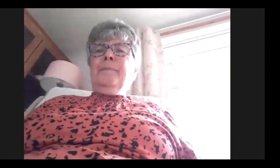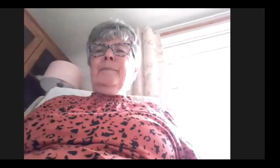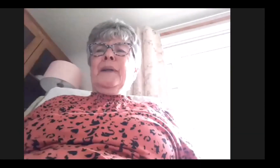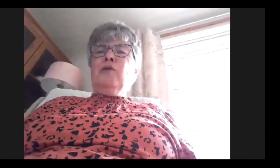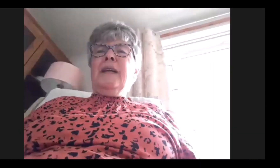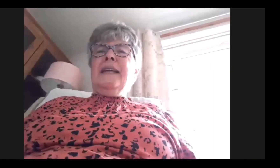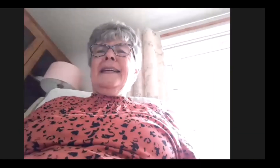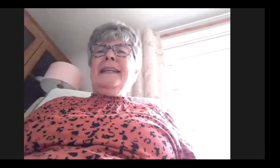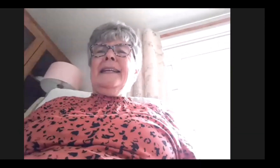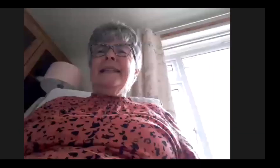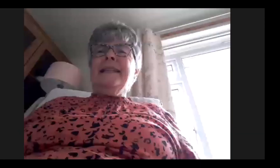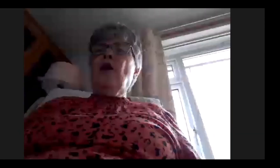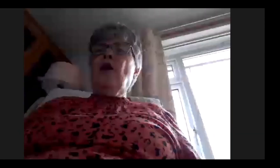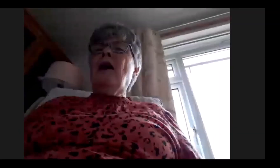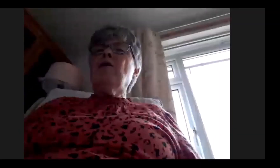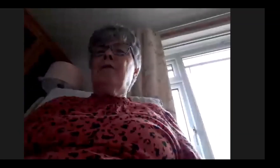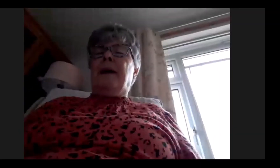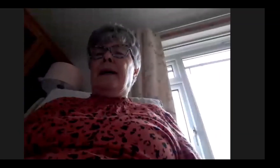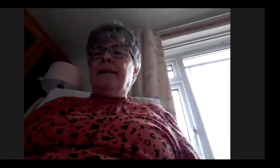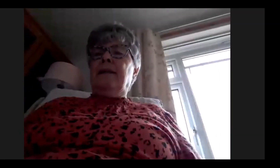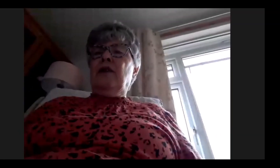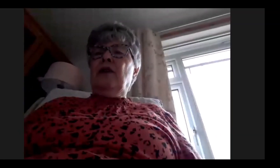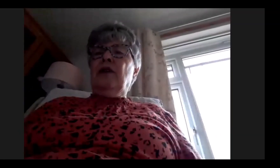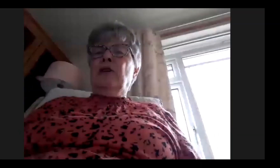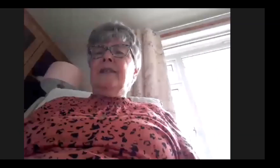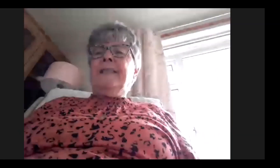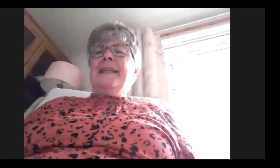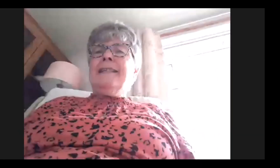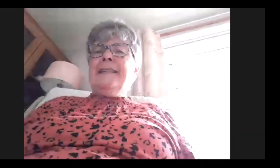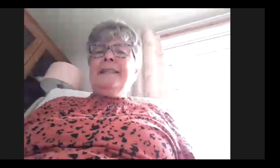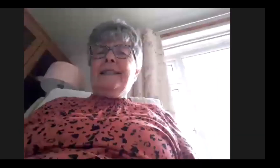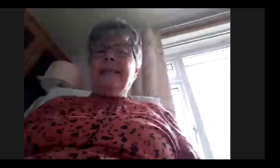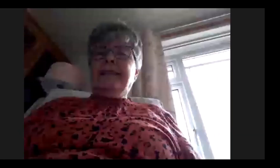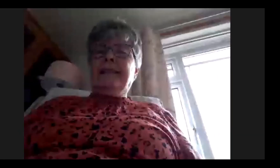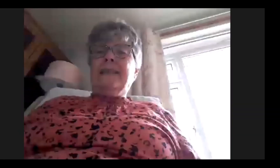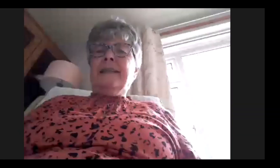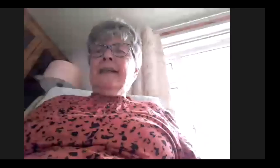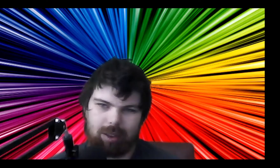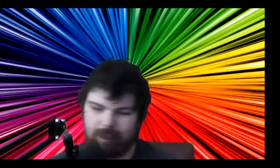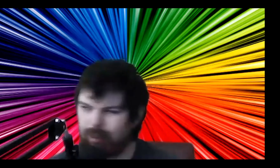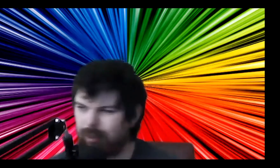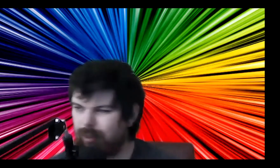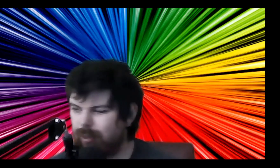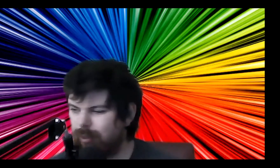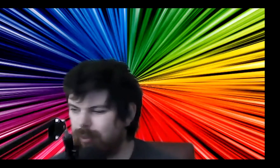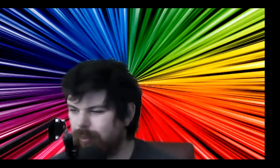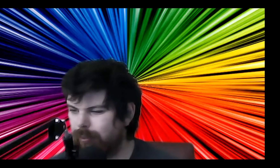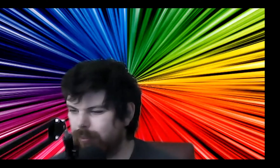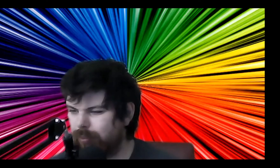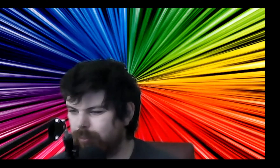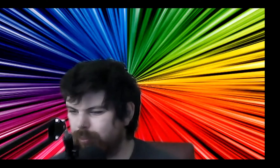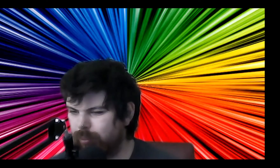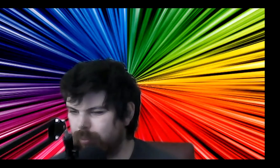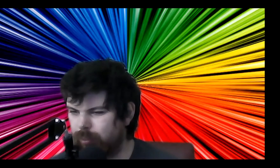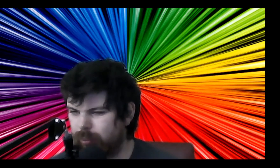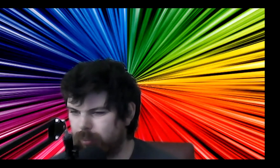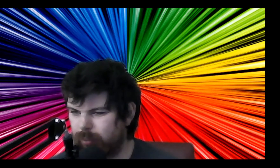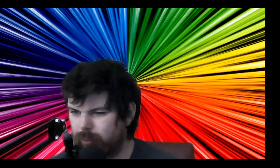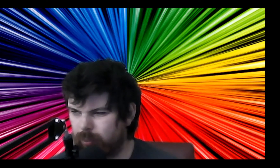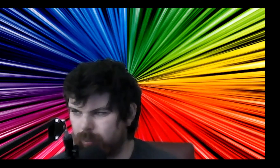Because really, you need to know the alphabet to learn sentences. Yeah. And, like, you can